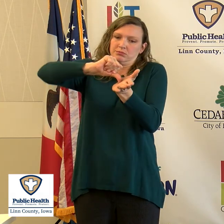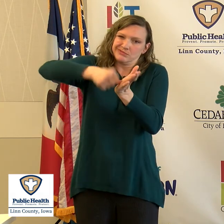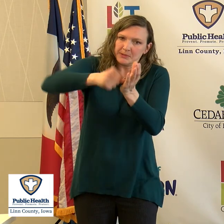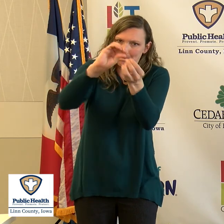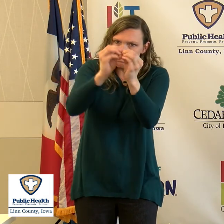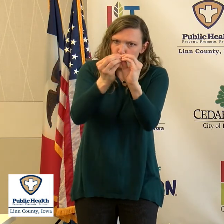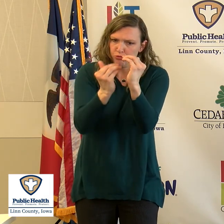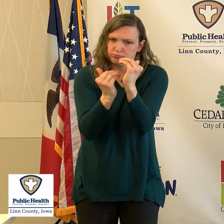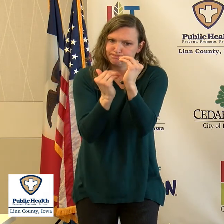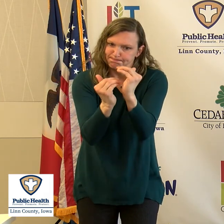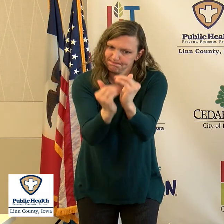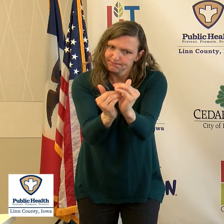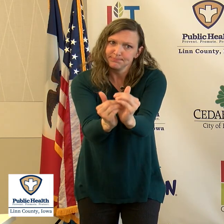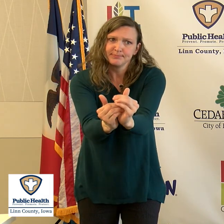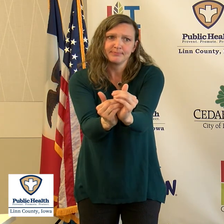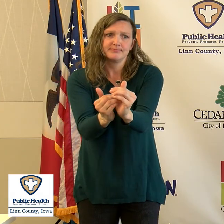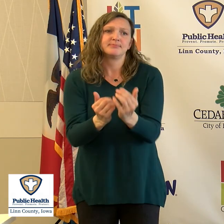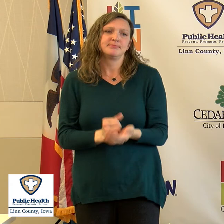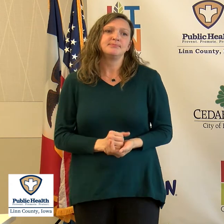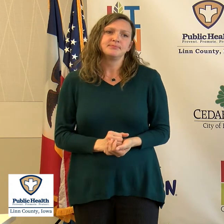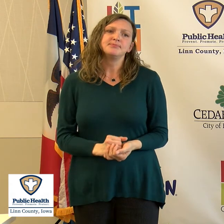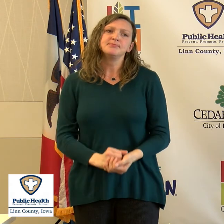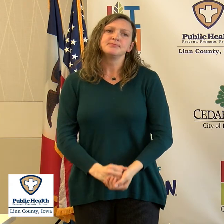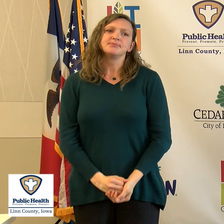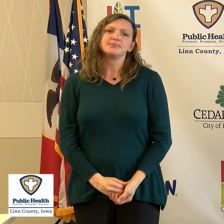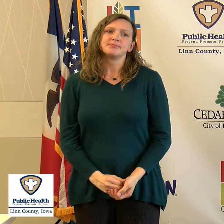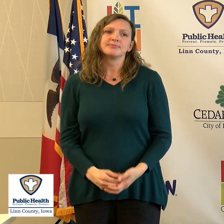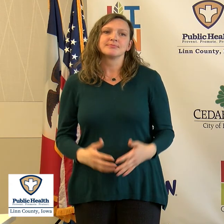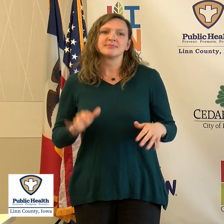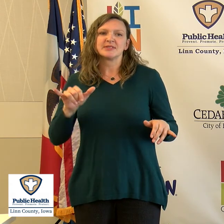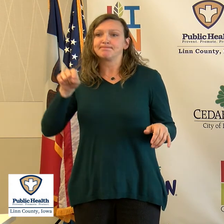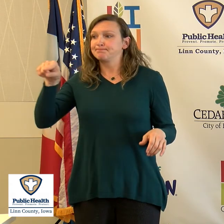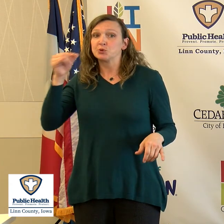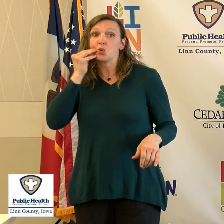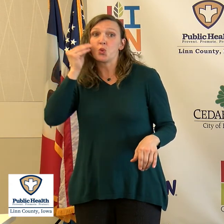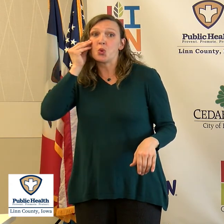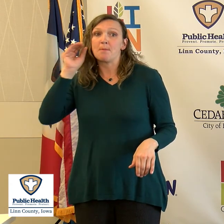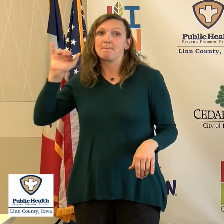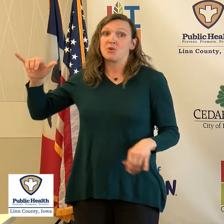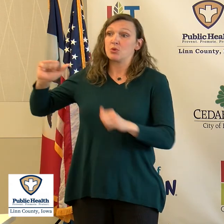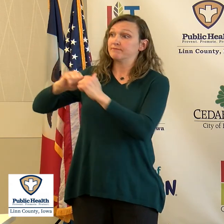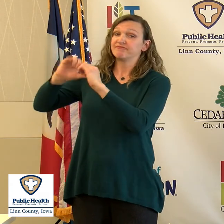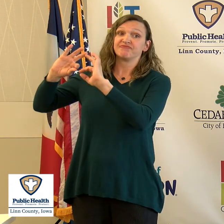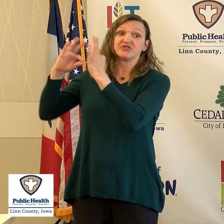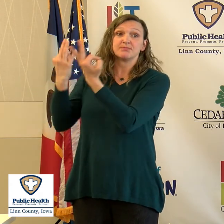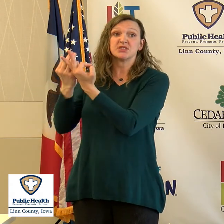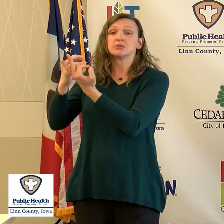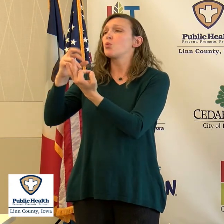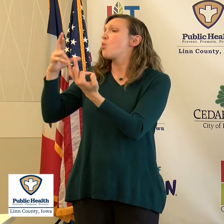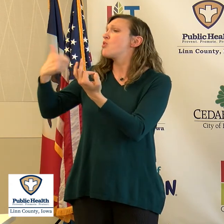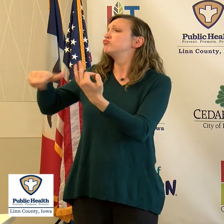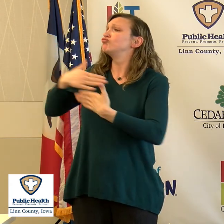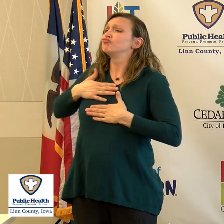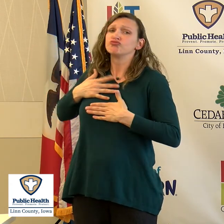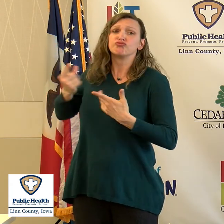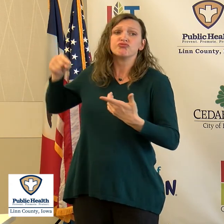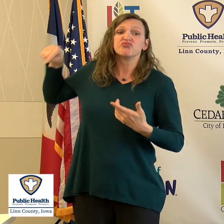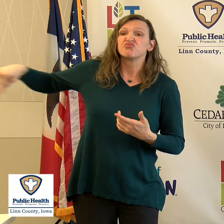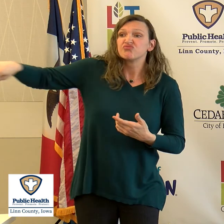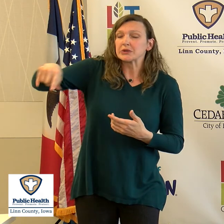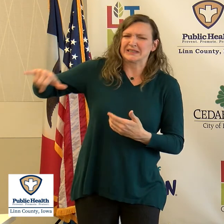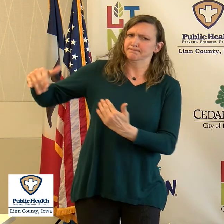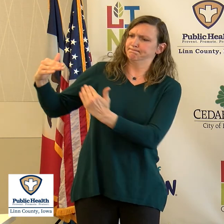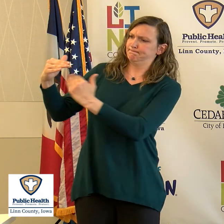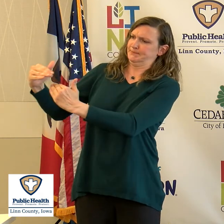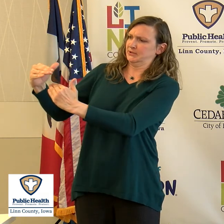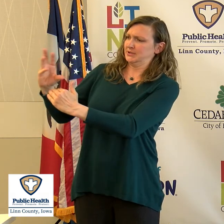people in the community, stay at home, stay with your family. If you need to go to work, then go to work. Practice those